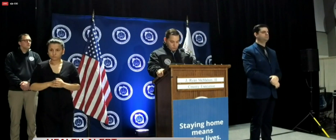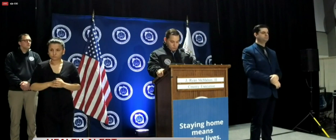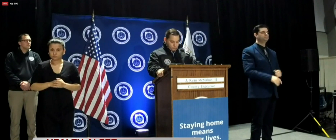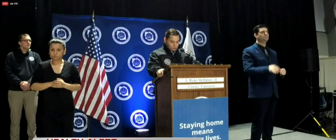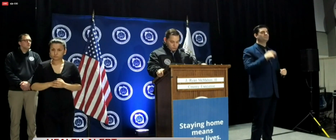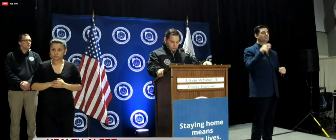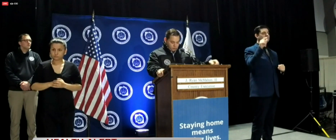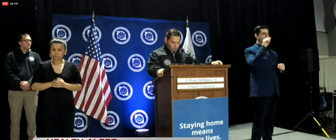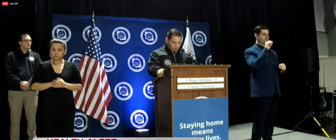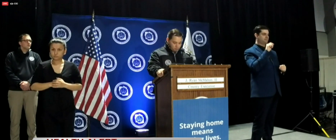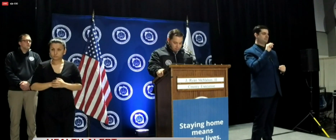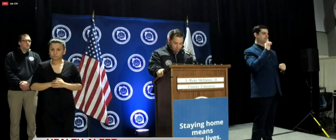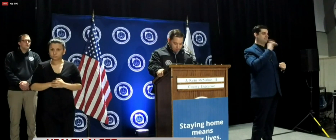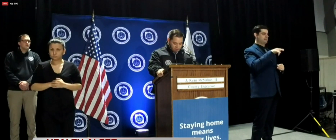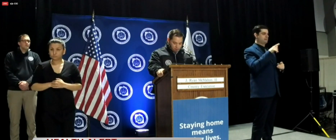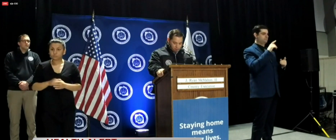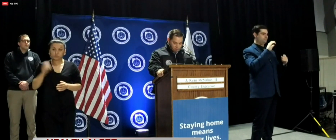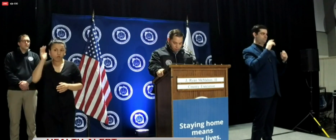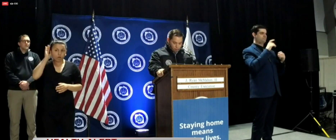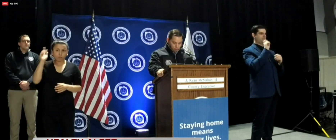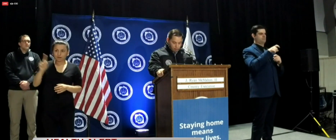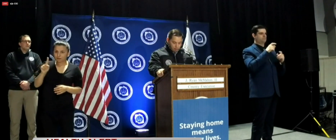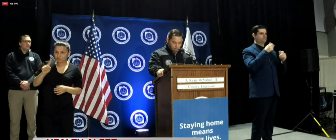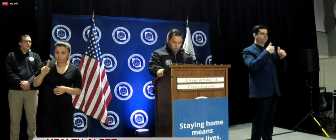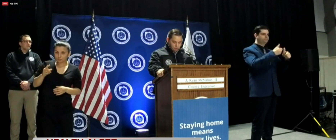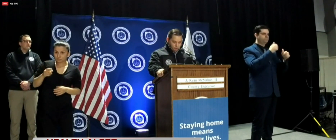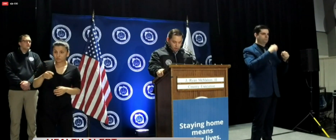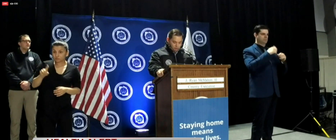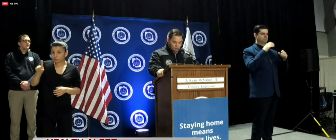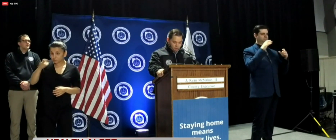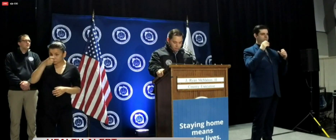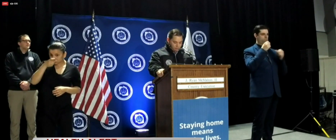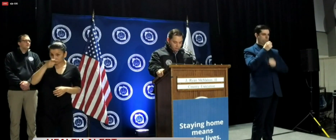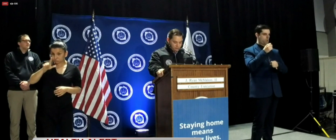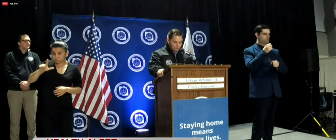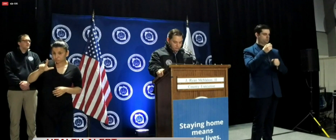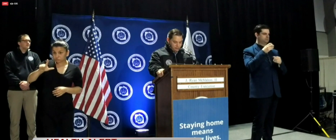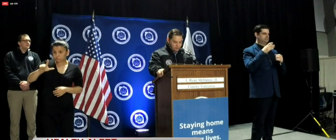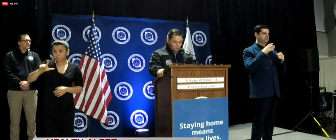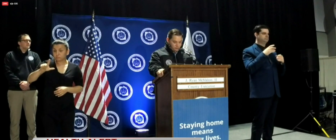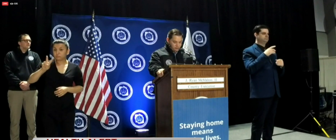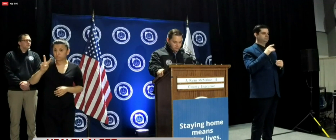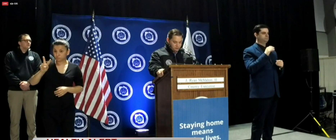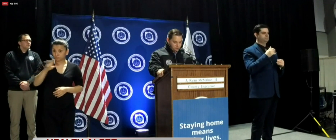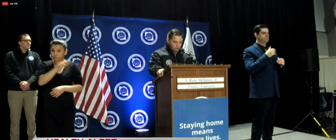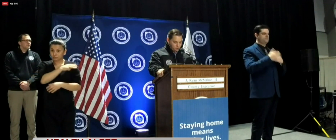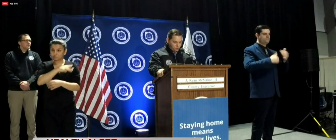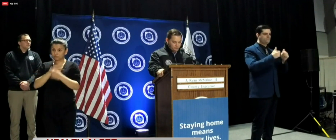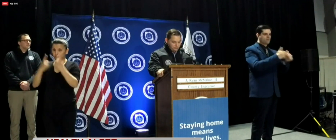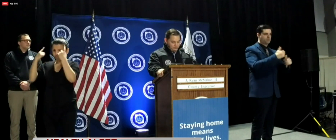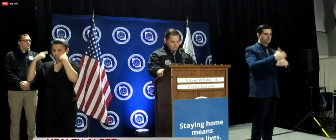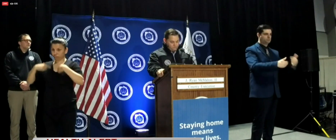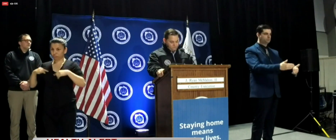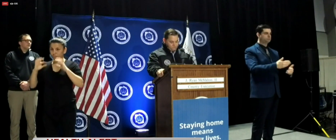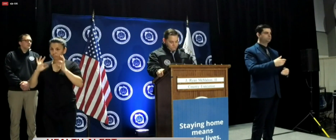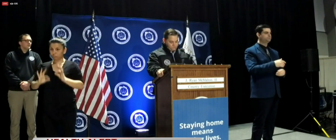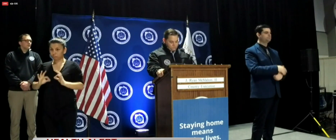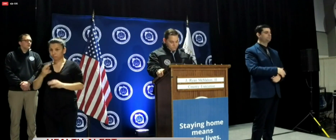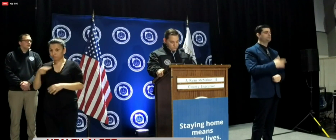Some good news. There are 176 people who have recovered and have been released from mandatory isolation and quarantine.